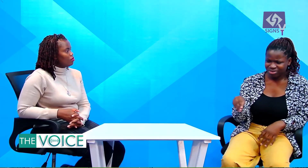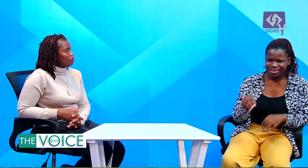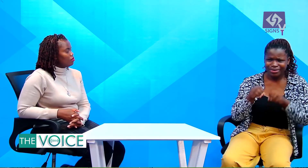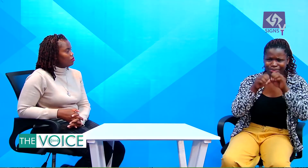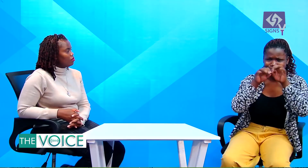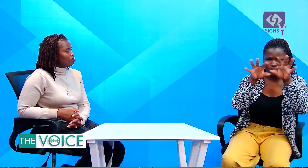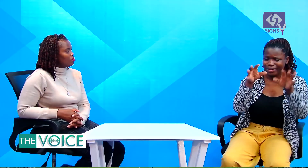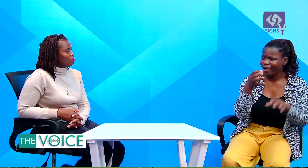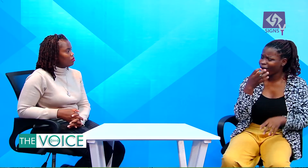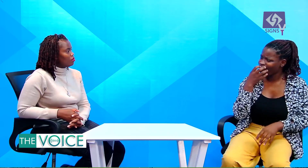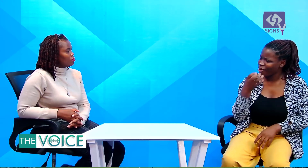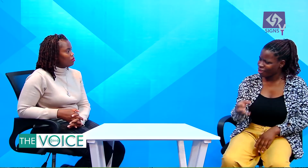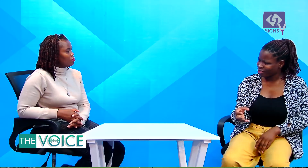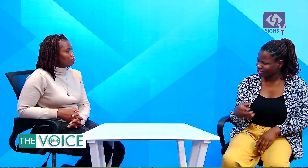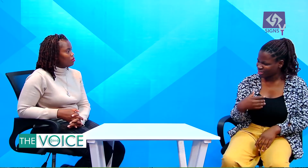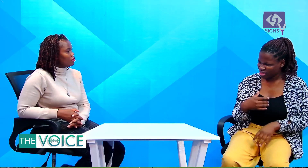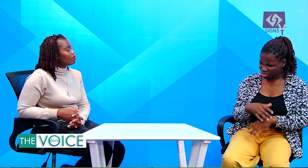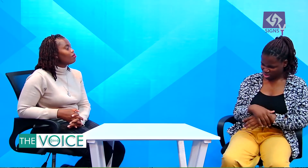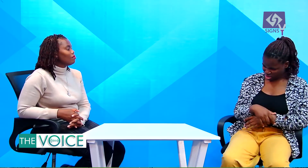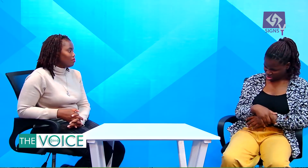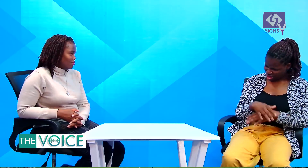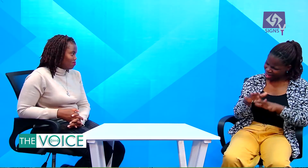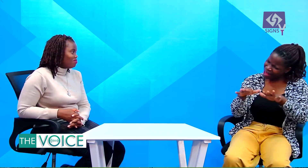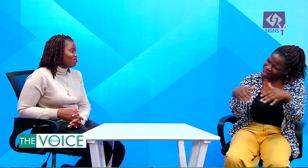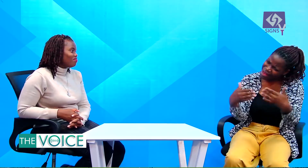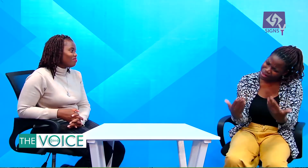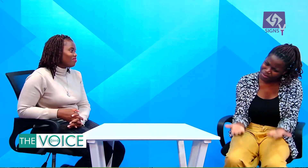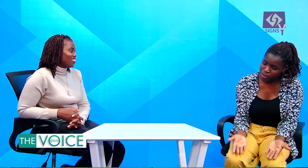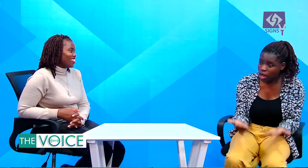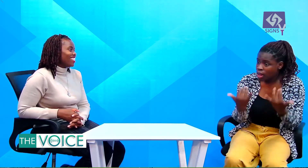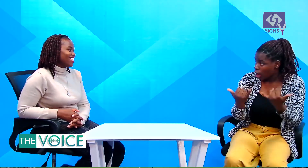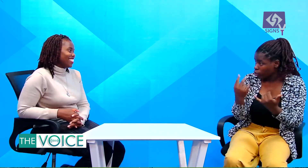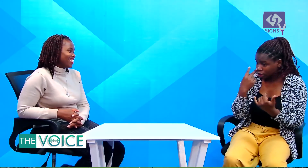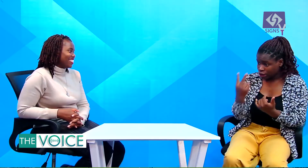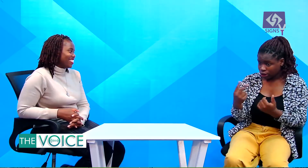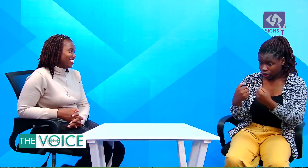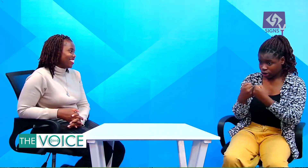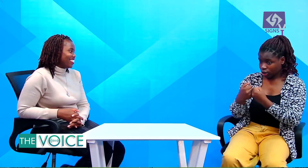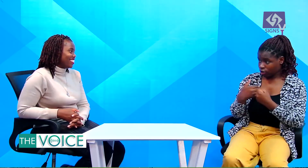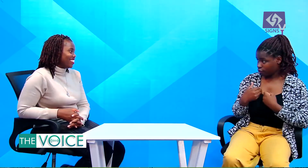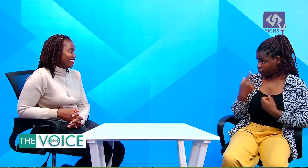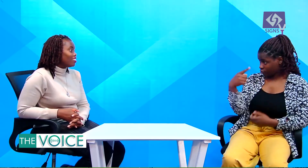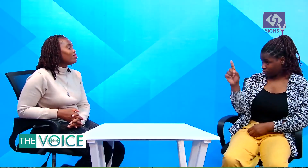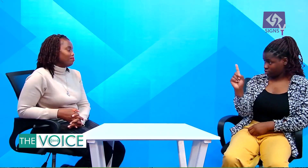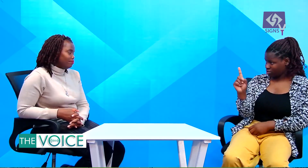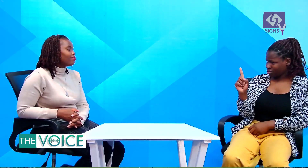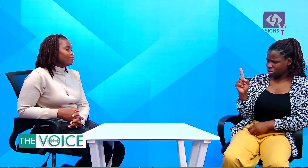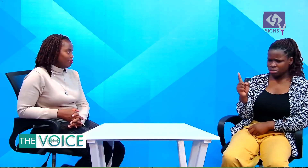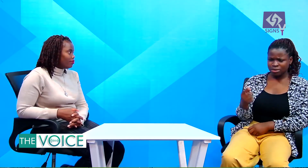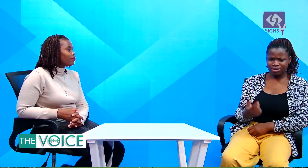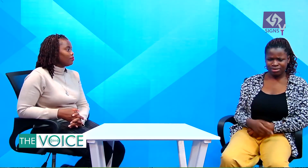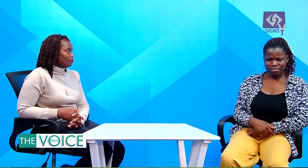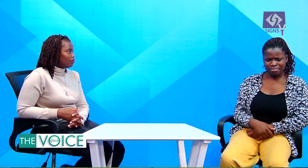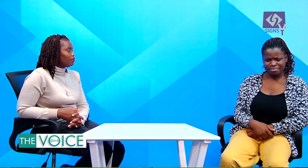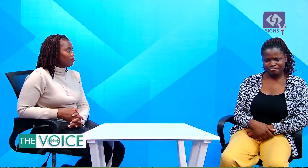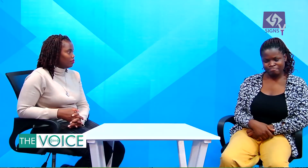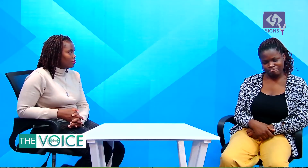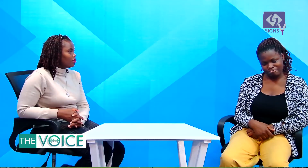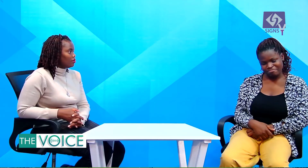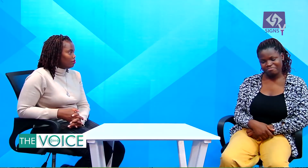They were afraid of the teacher. They had a lot of things to say, but they were really, really afraid. It was a big challenge.